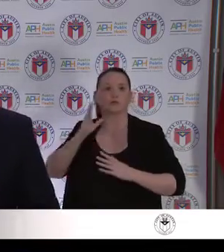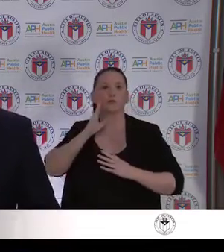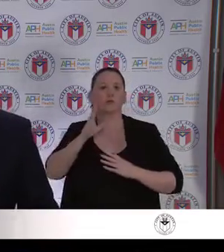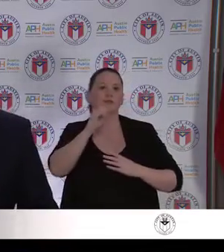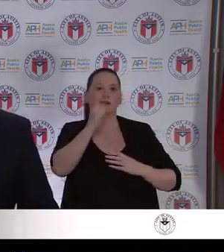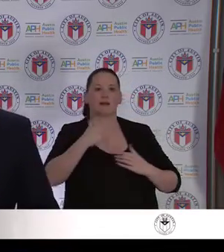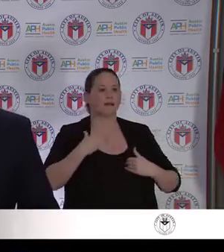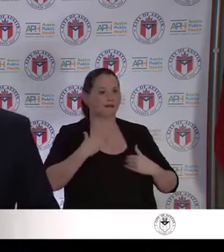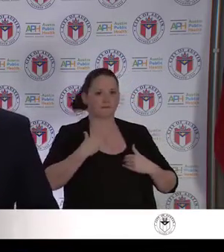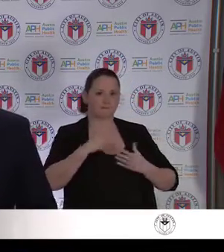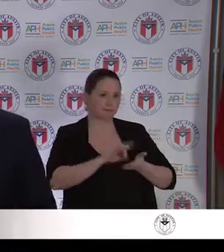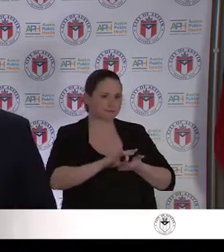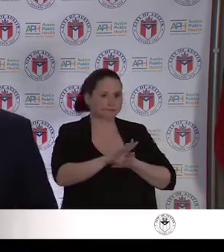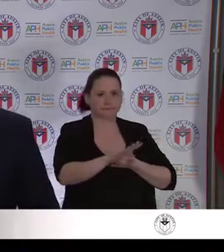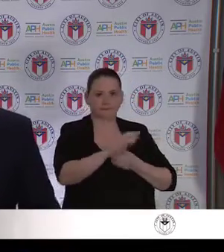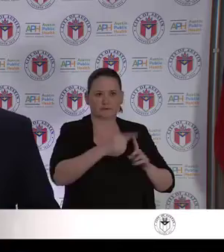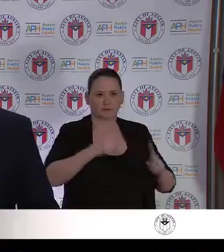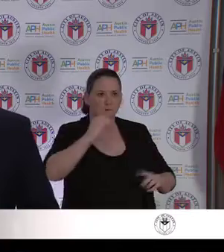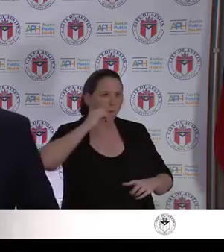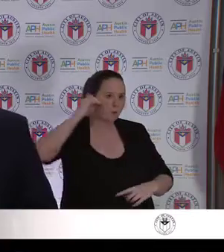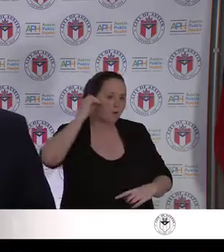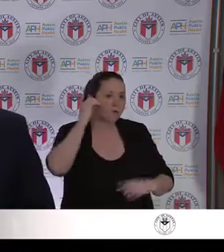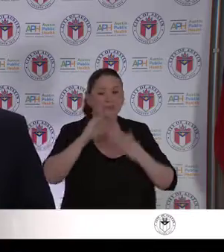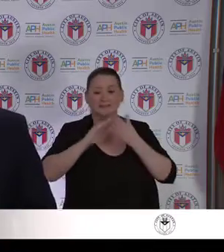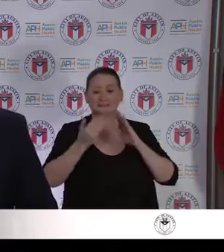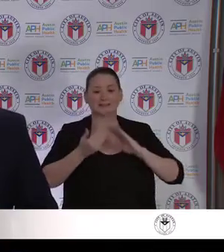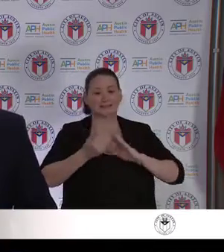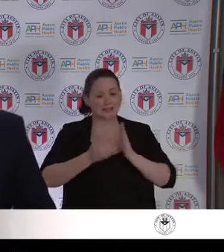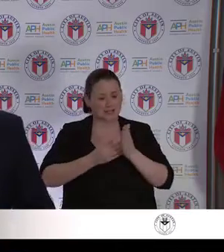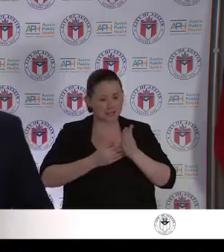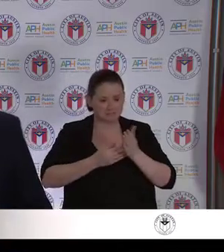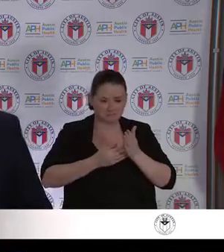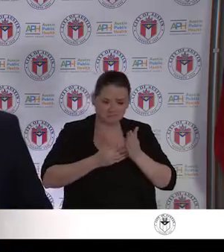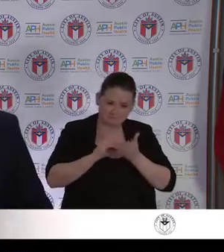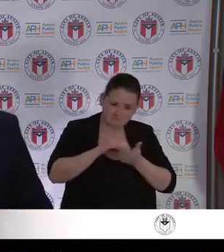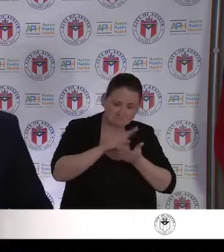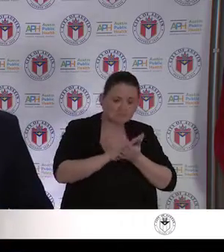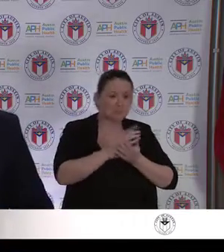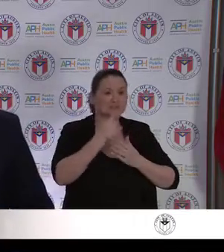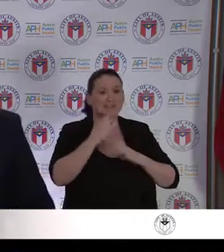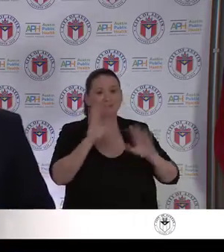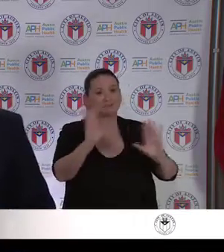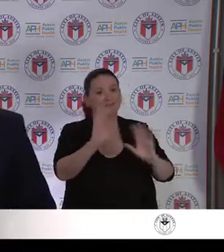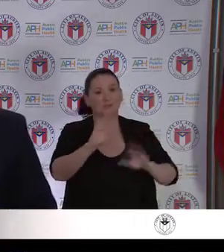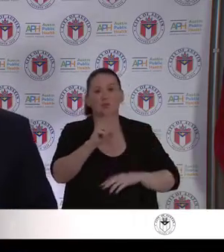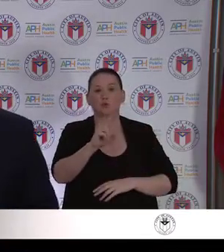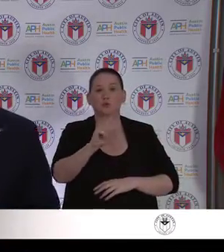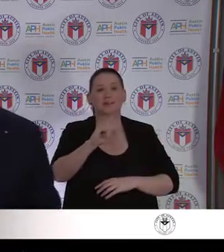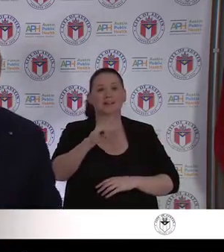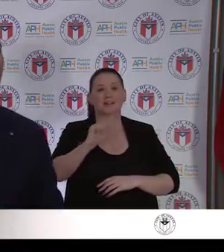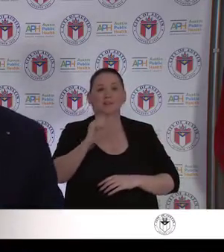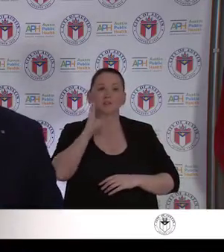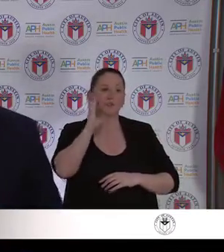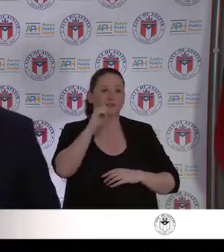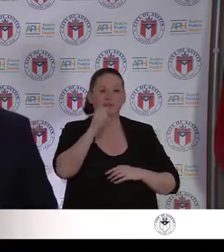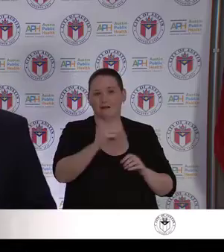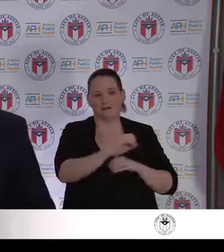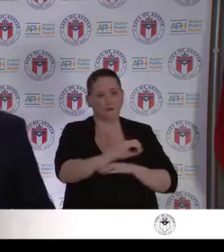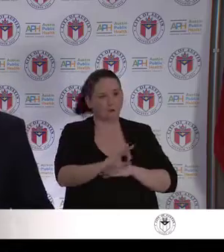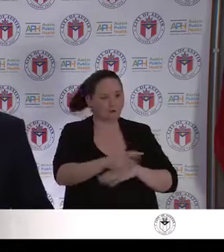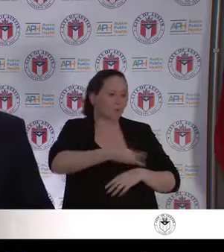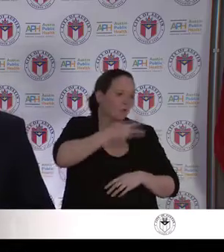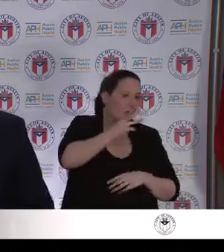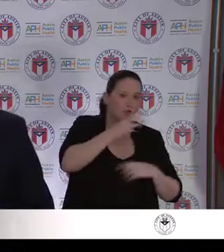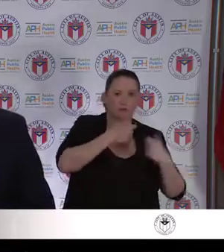evictions. The city has now ensured that no one has to worry about their utilities being turned off, either water or